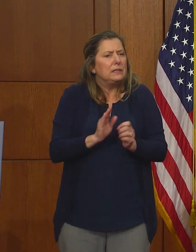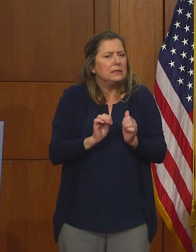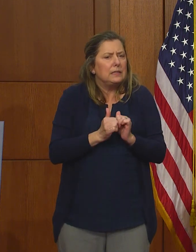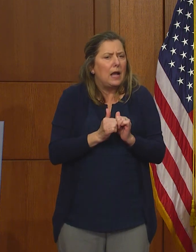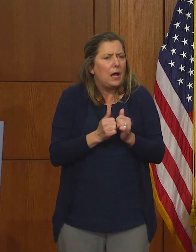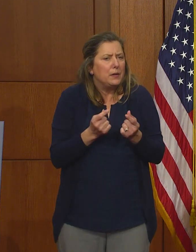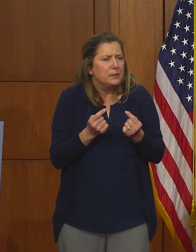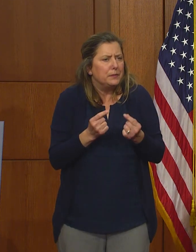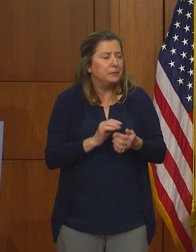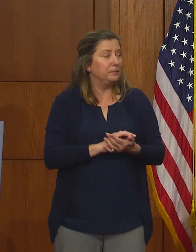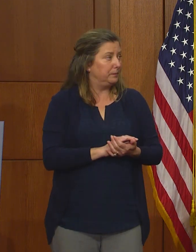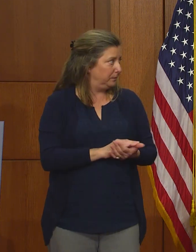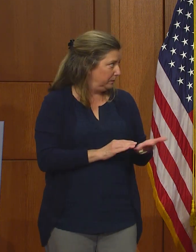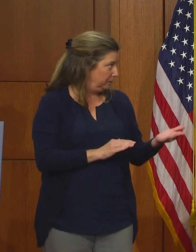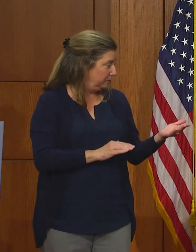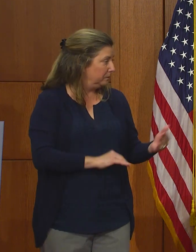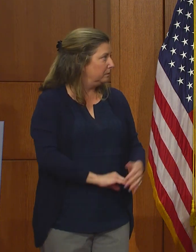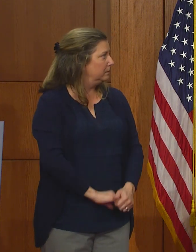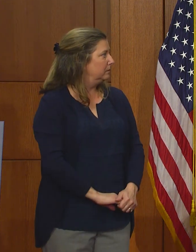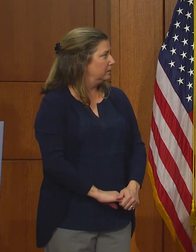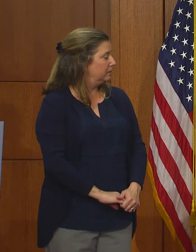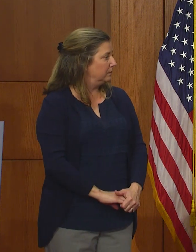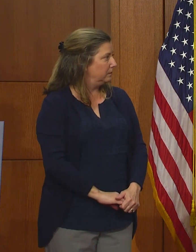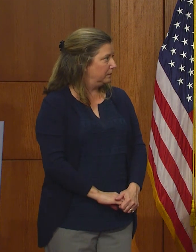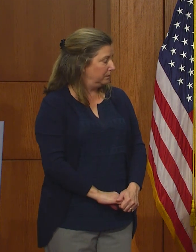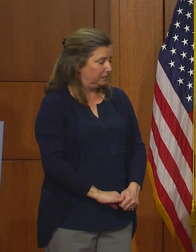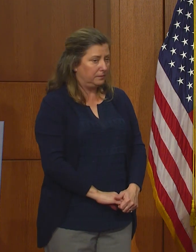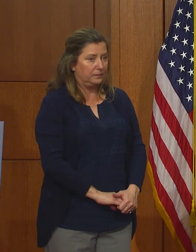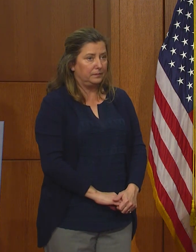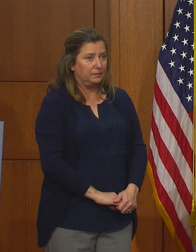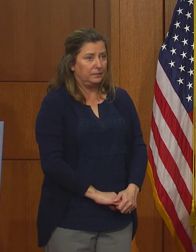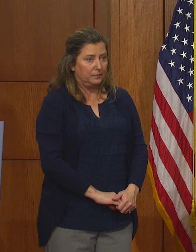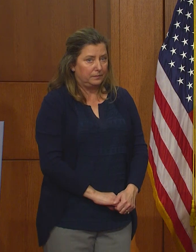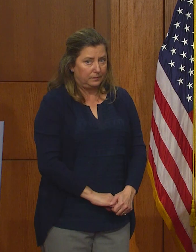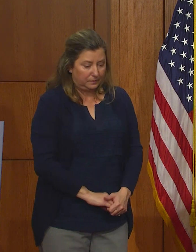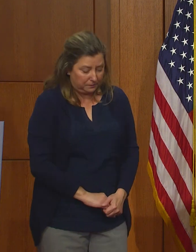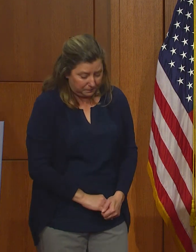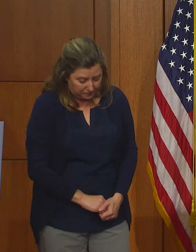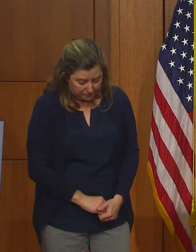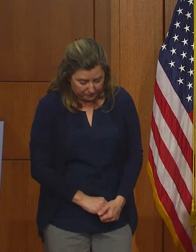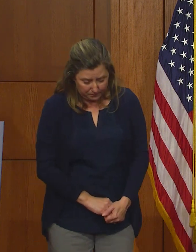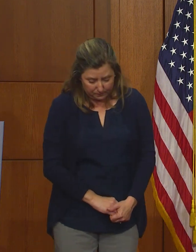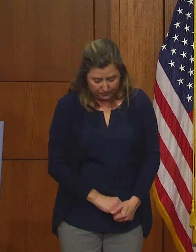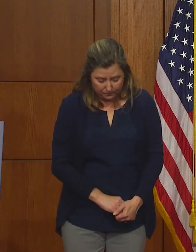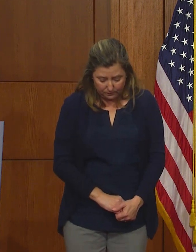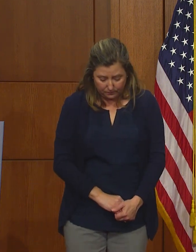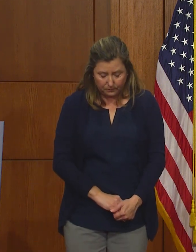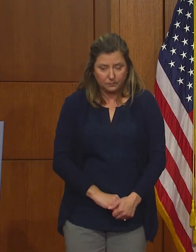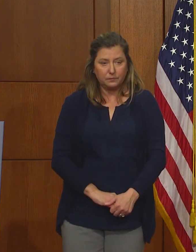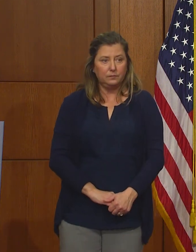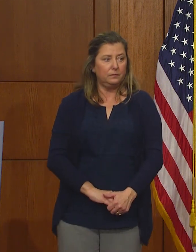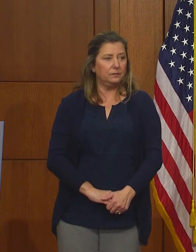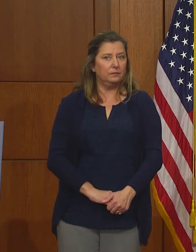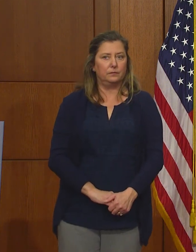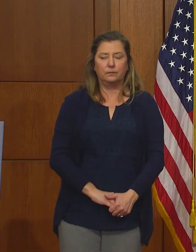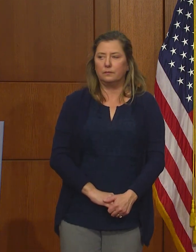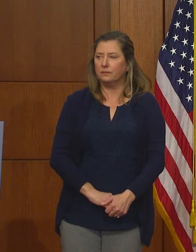Aubrey, you want to, or one of you want to talk about what we're doing? Yeah. Thanks,